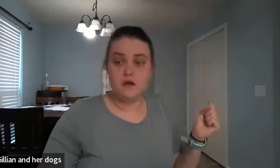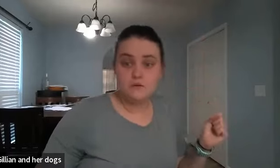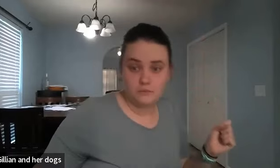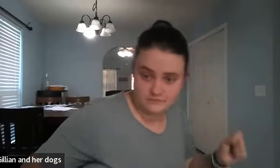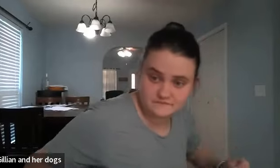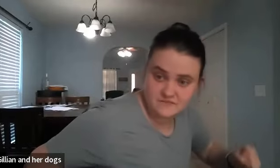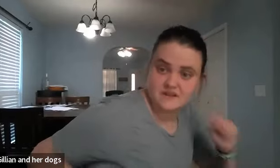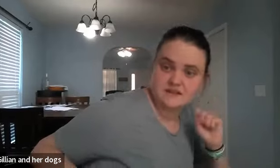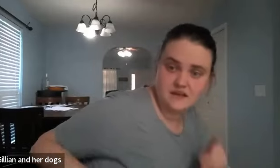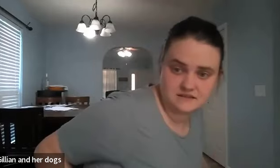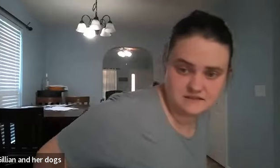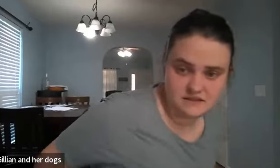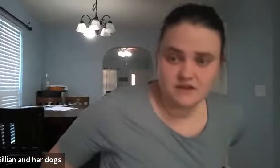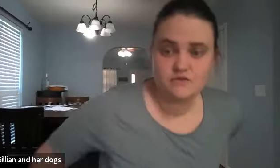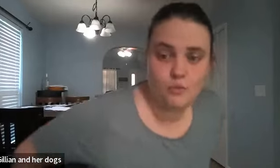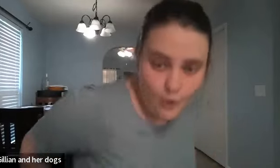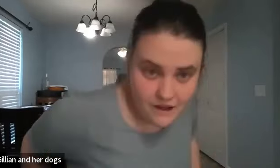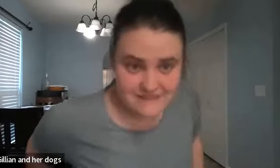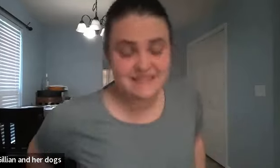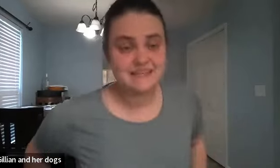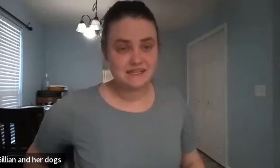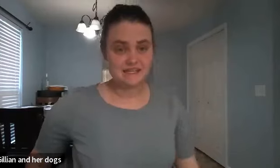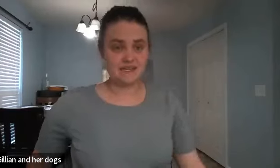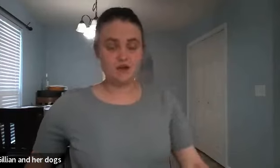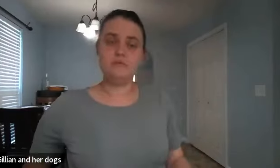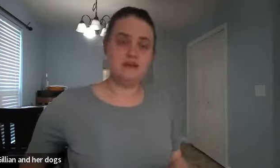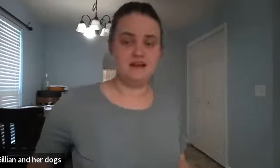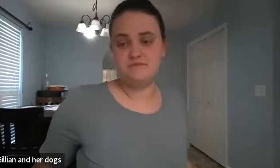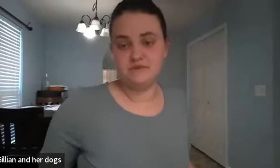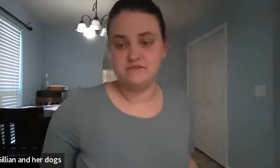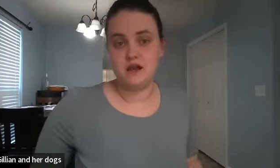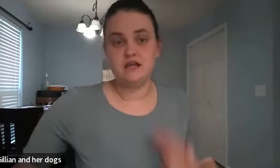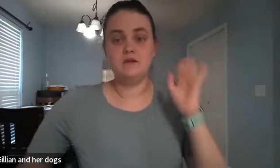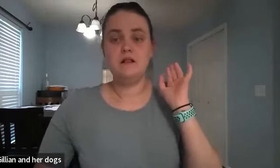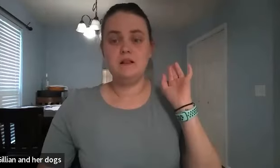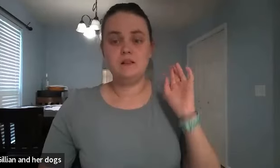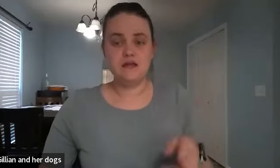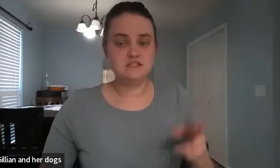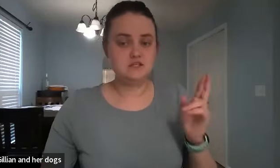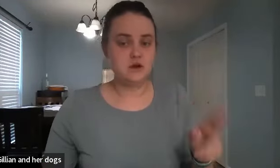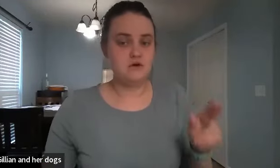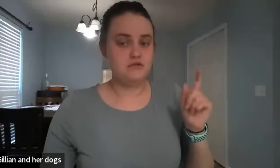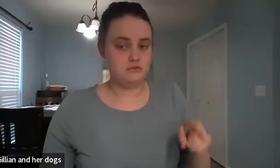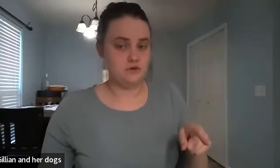Oh, yes. Want and need. Oh man, I completely forgot. Here, let's go